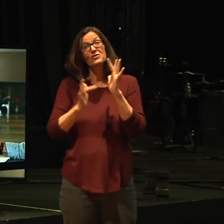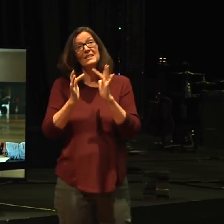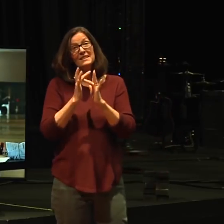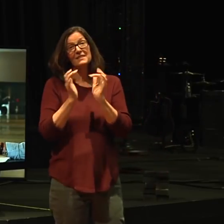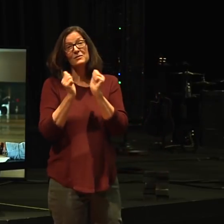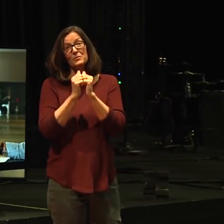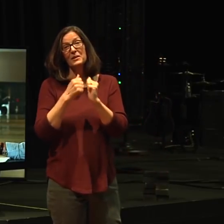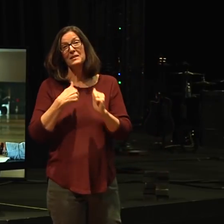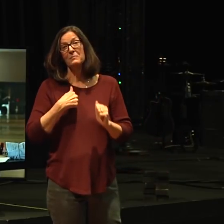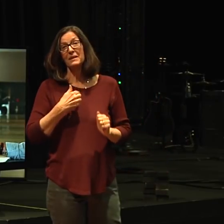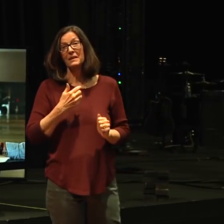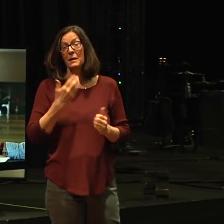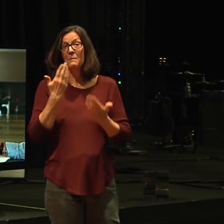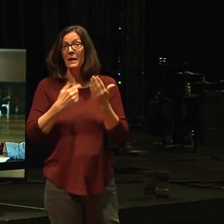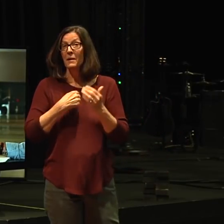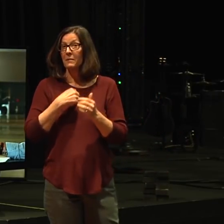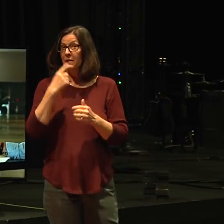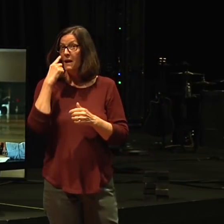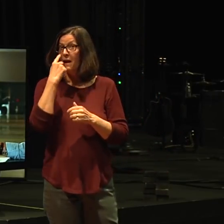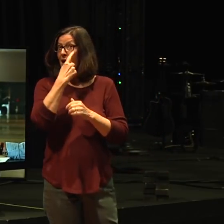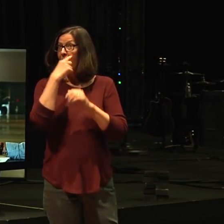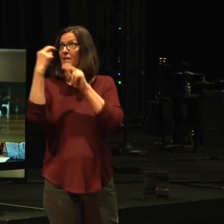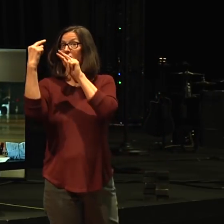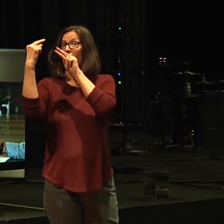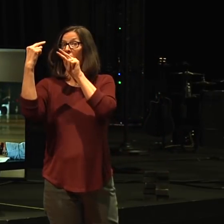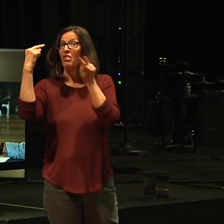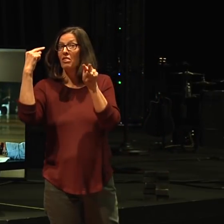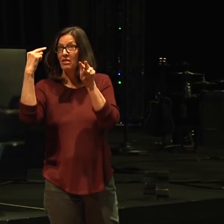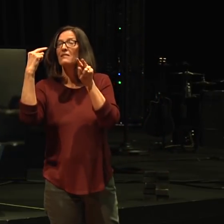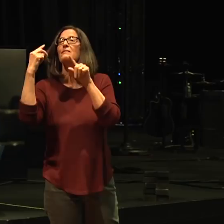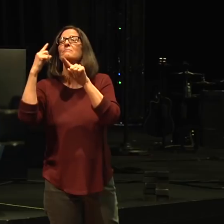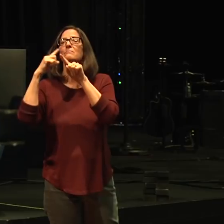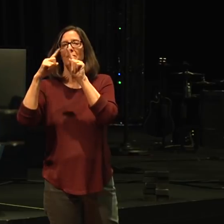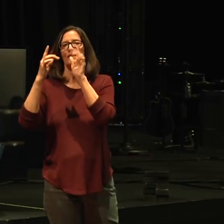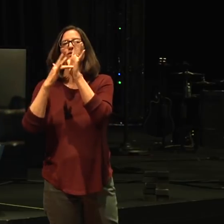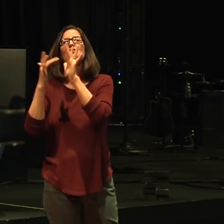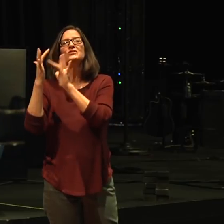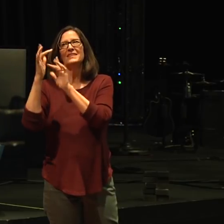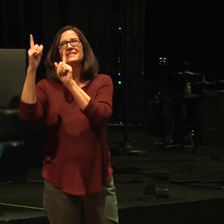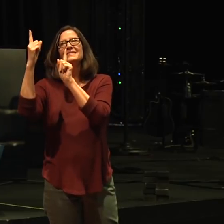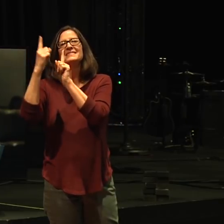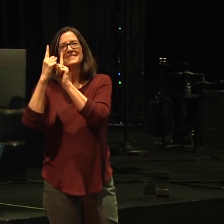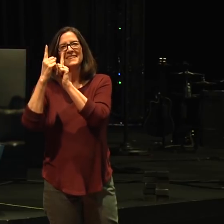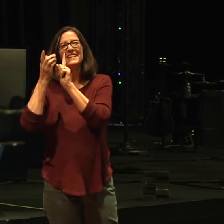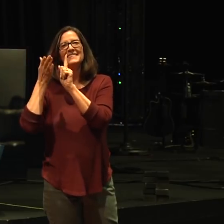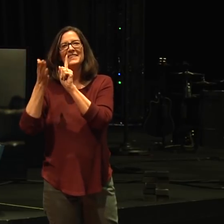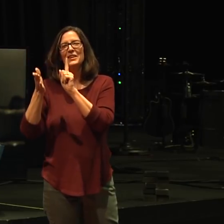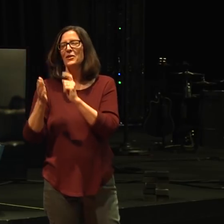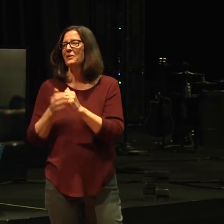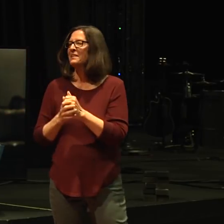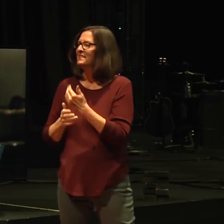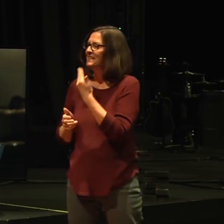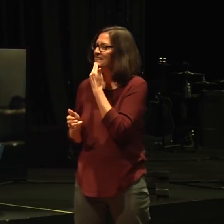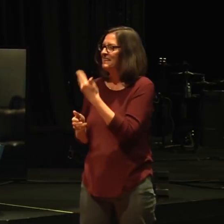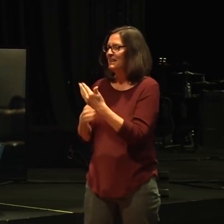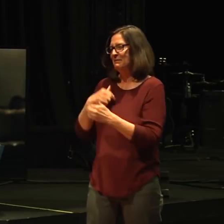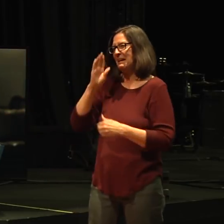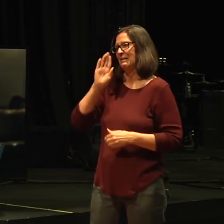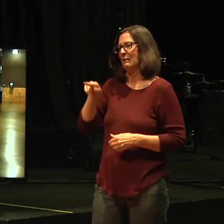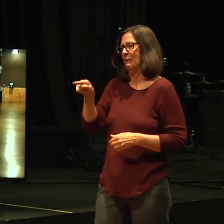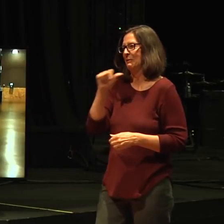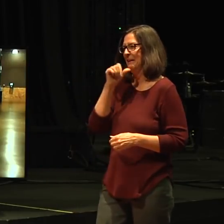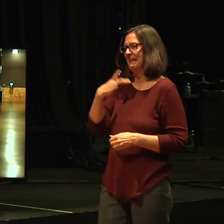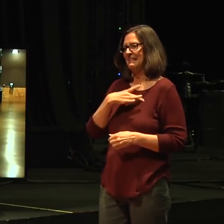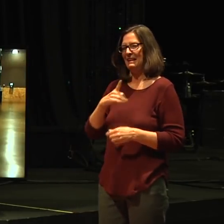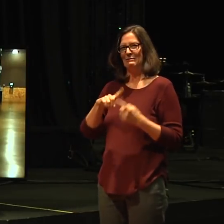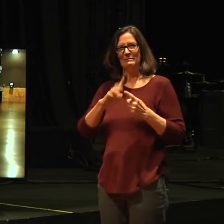My eyes might not be on him, but he's there. Yeah. Hey, thanks for doing this. I know you love public speaking a